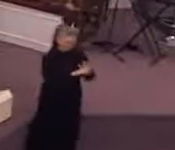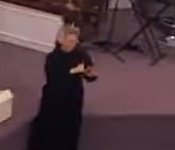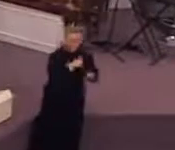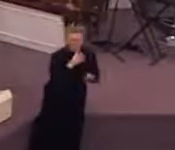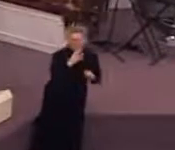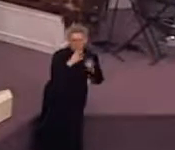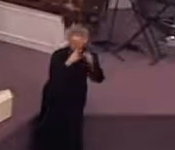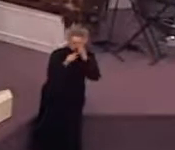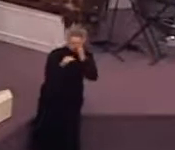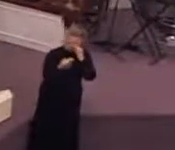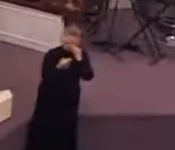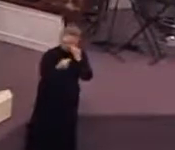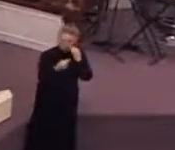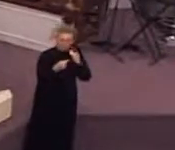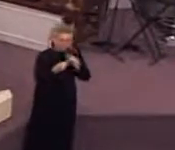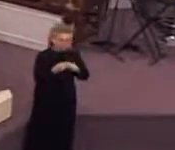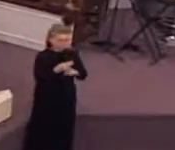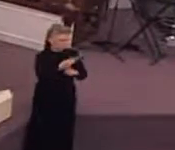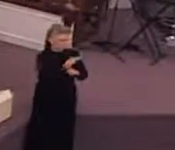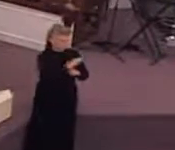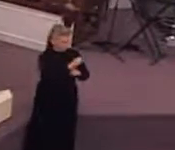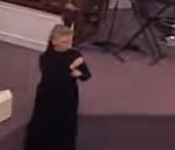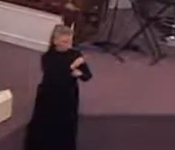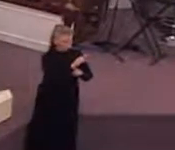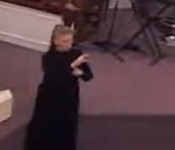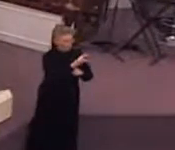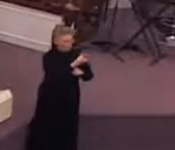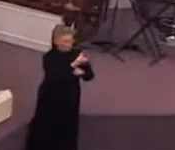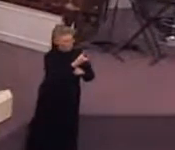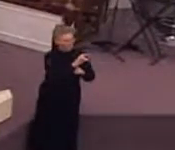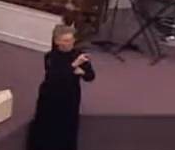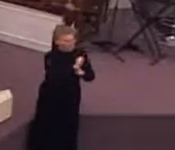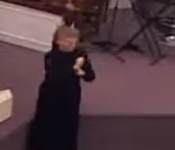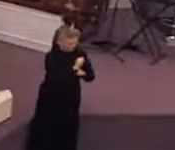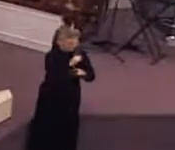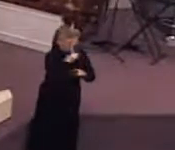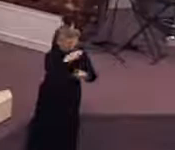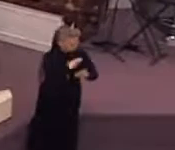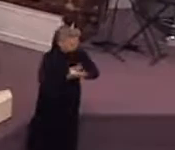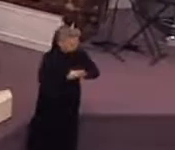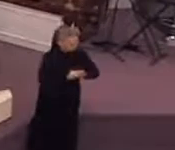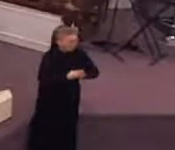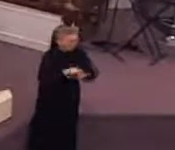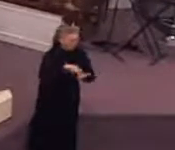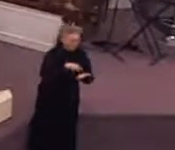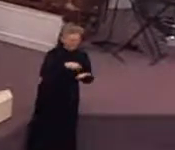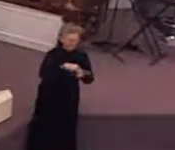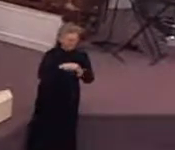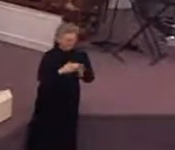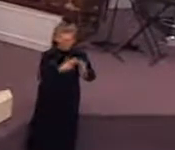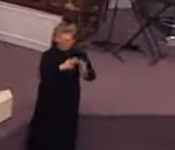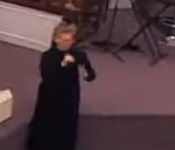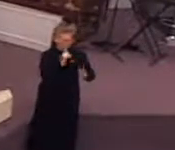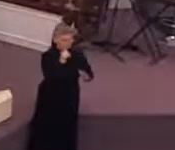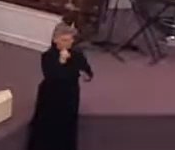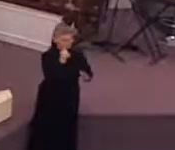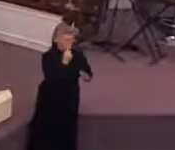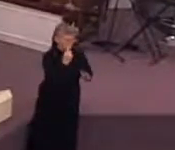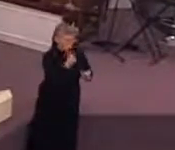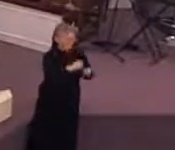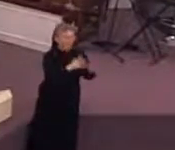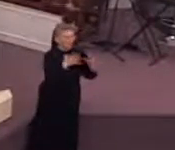talked about Herodias' daughter dancing before King Herod, not realizing how much the dance was going to